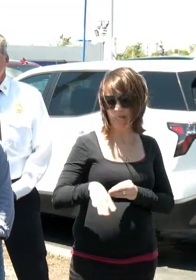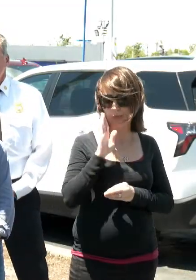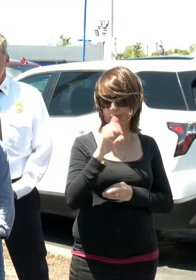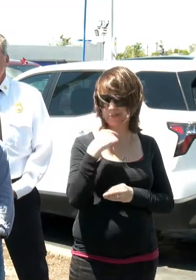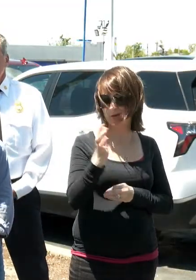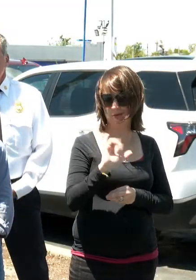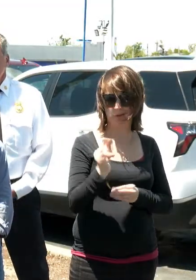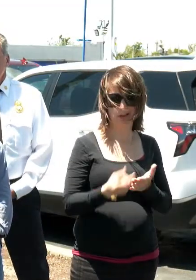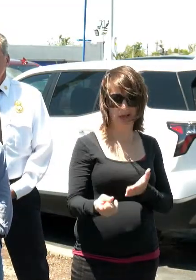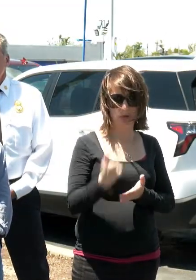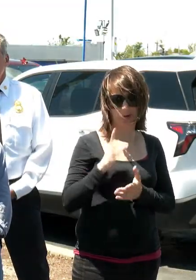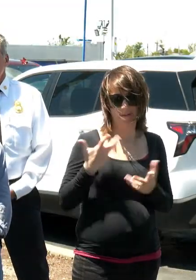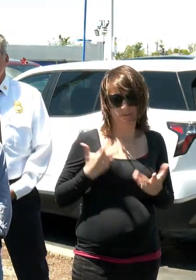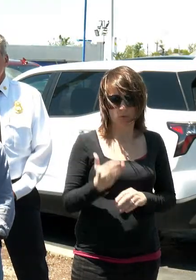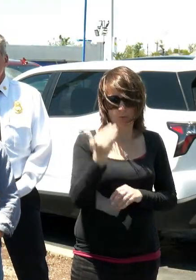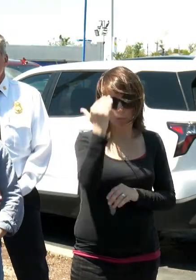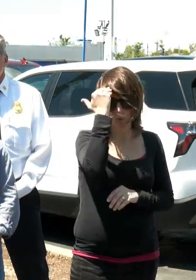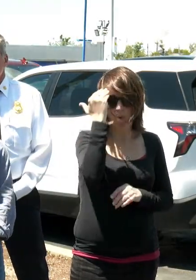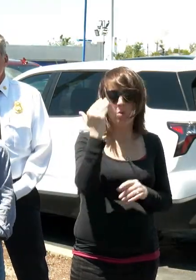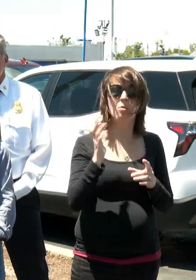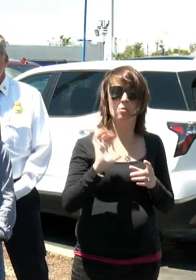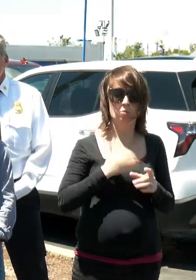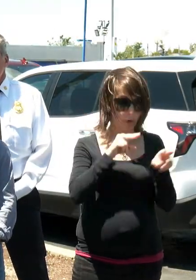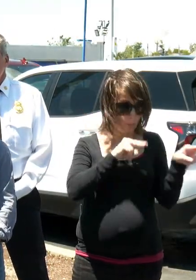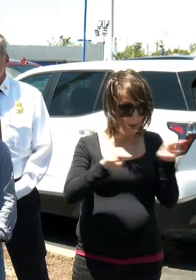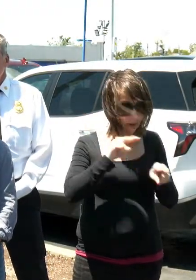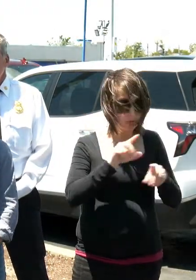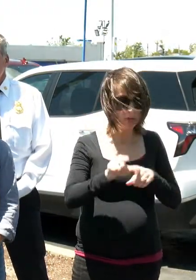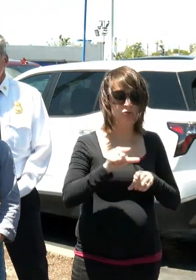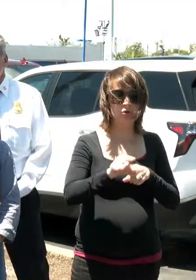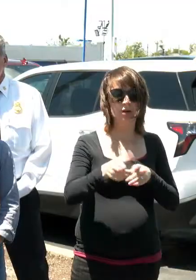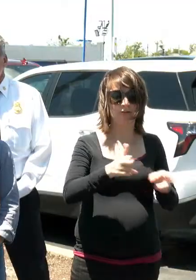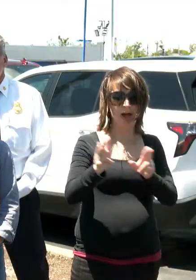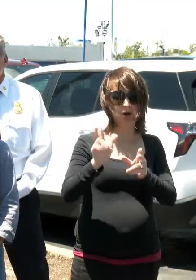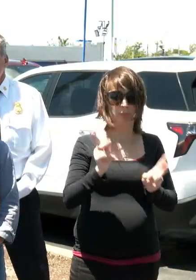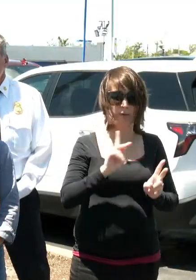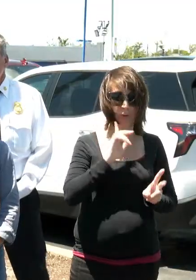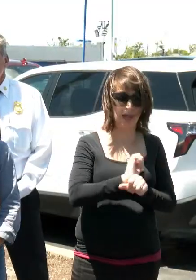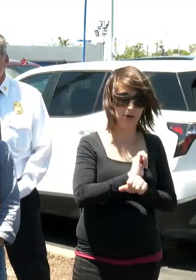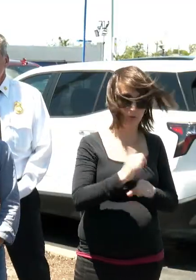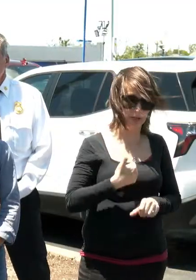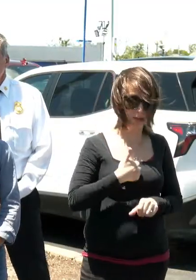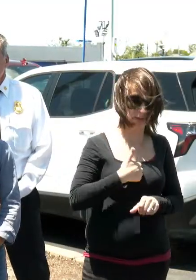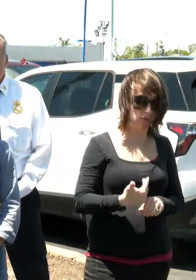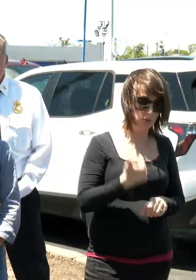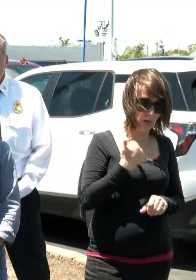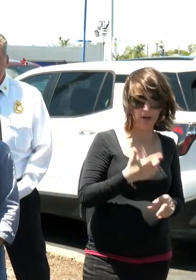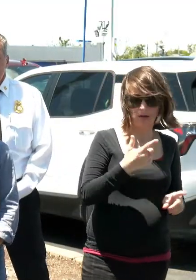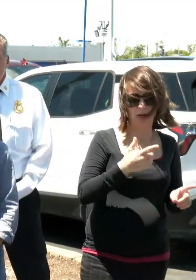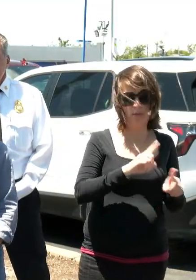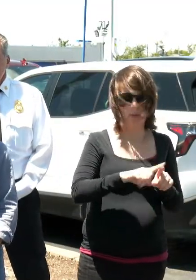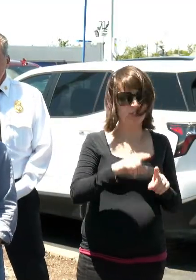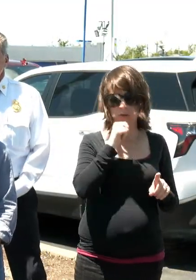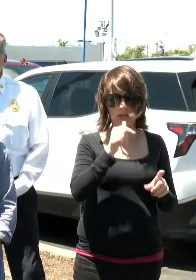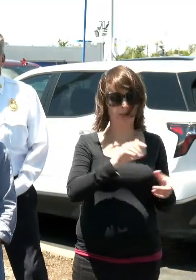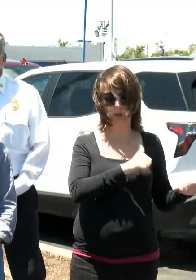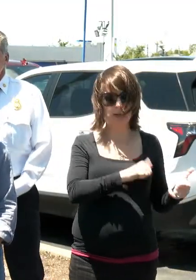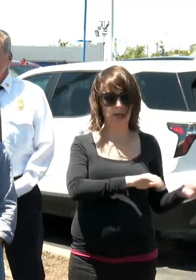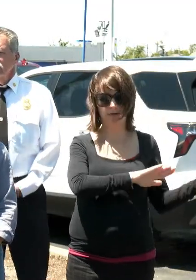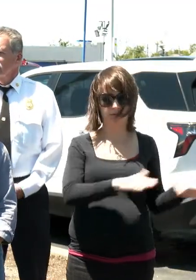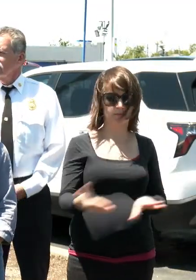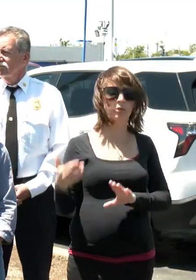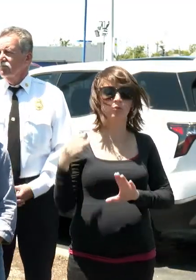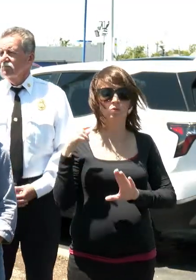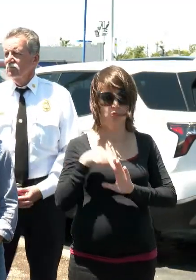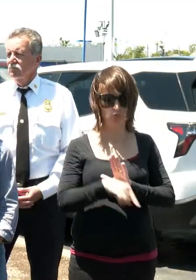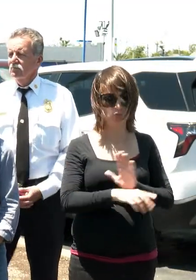out cold. I know that we're monitoring shots fired, people being shot, non-fatal shootings, fatal shootings throughout the area, throughout the